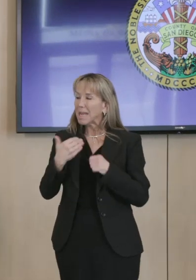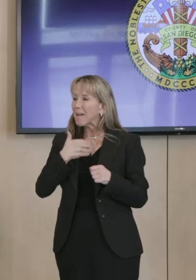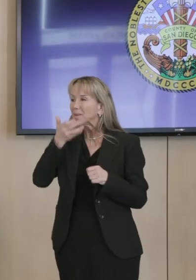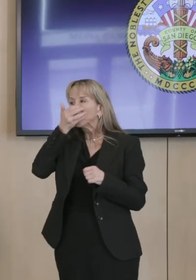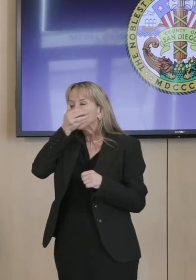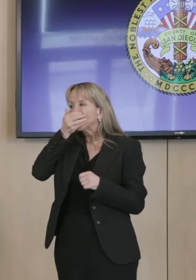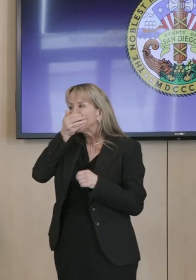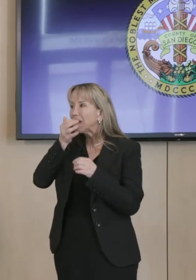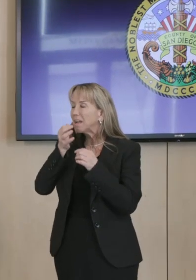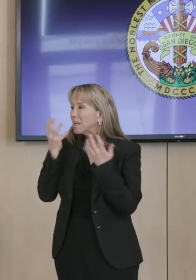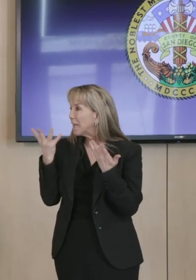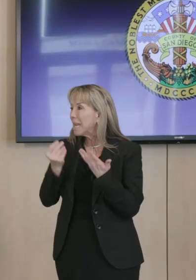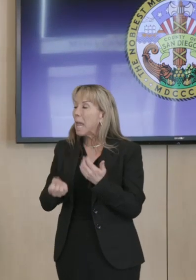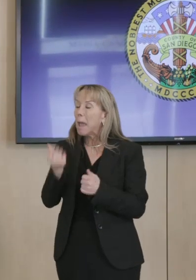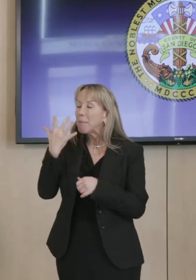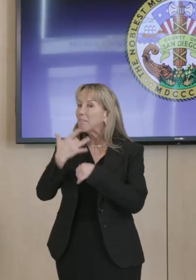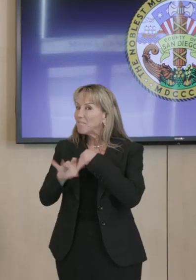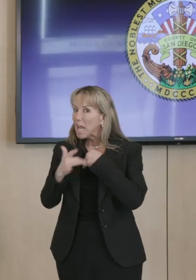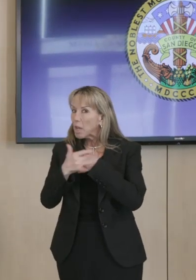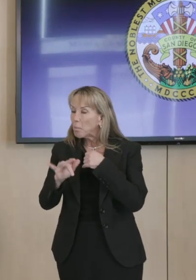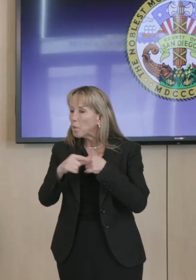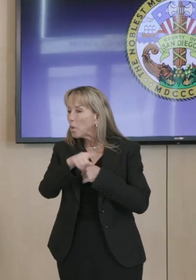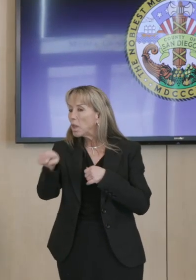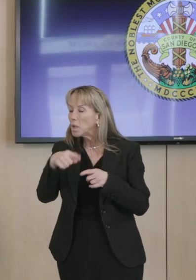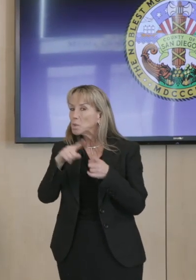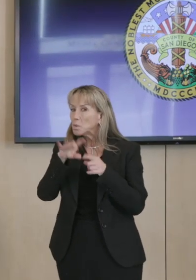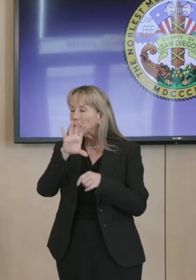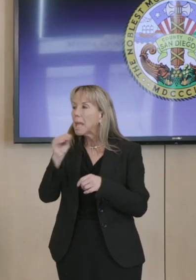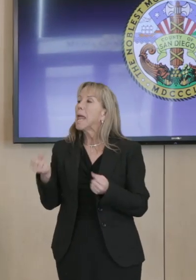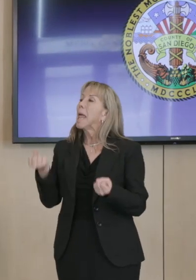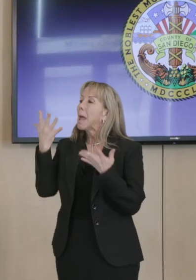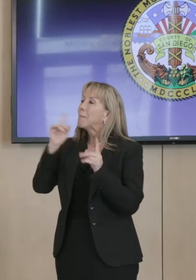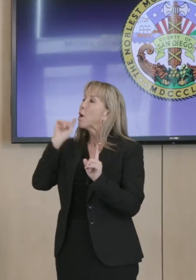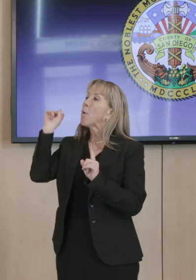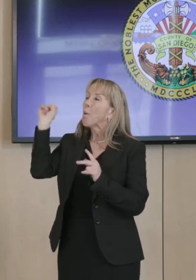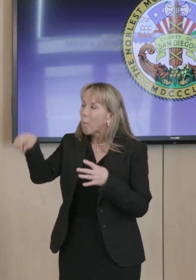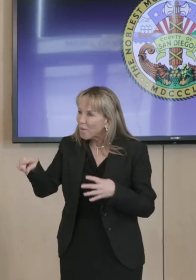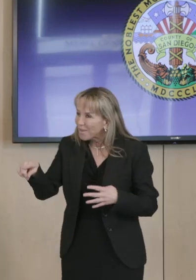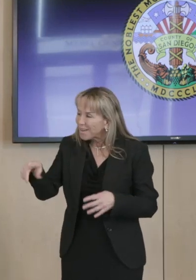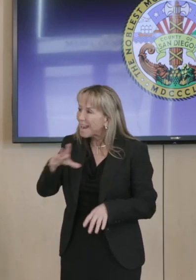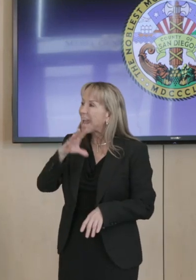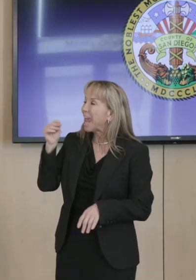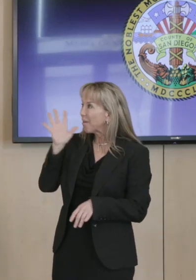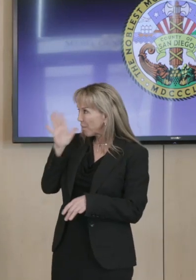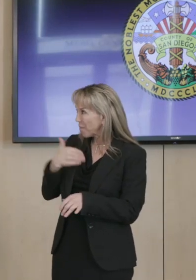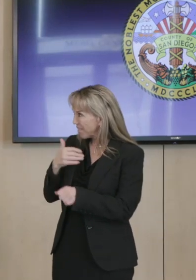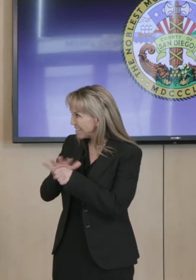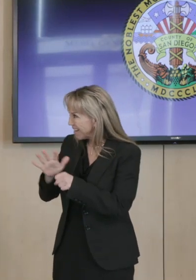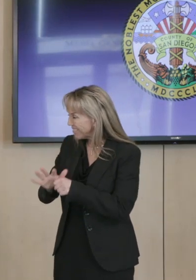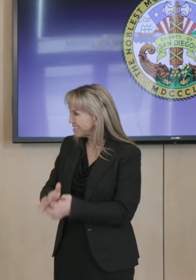healthcare system in the county? How many have been ordered or are on their way? And will that be enough?